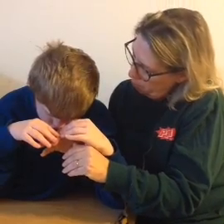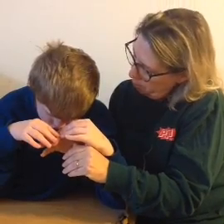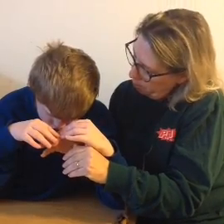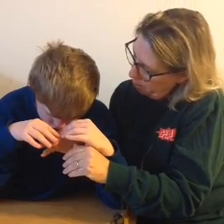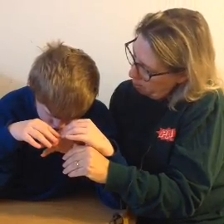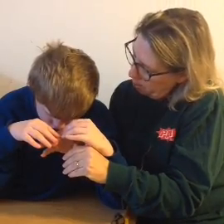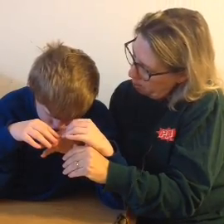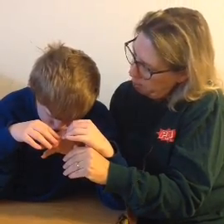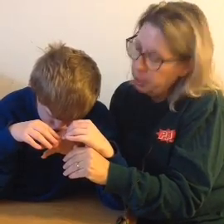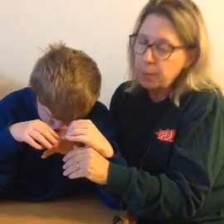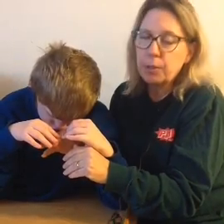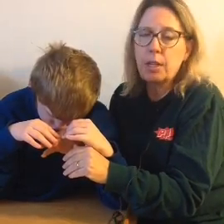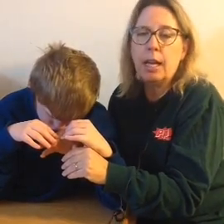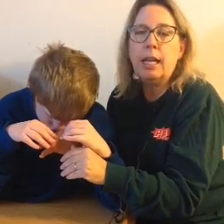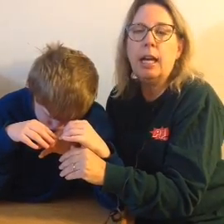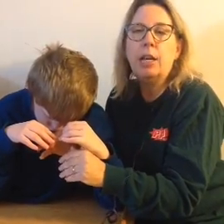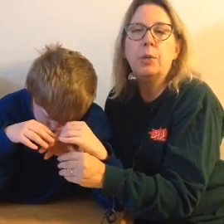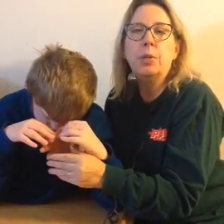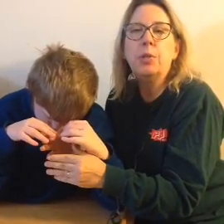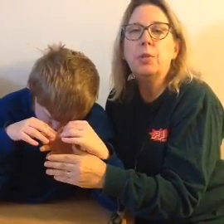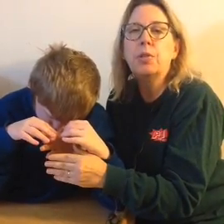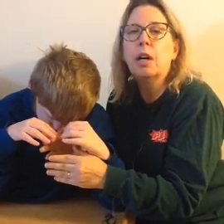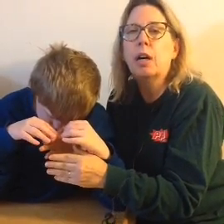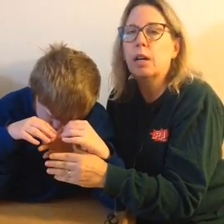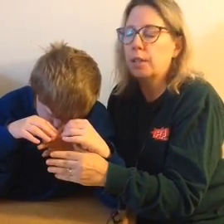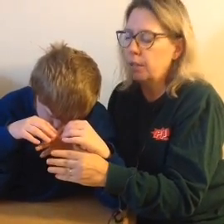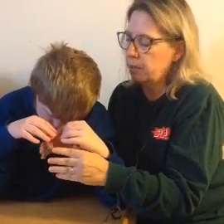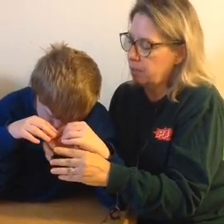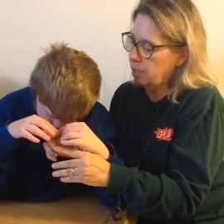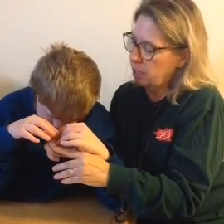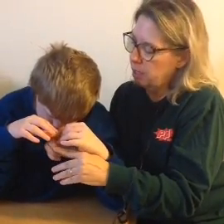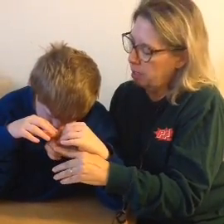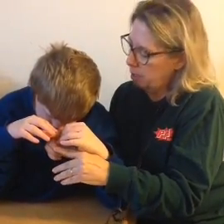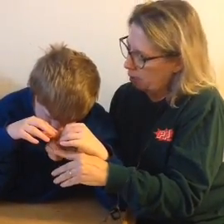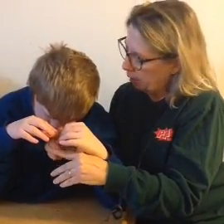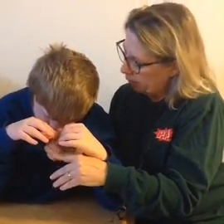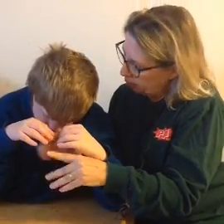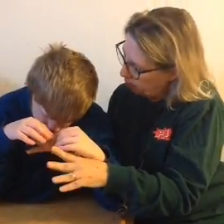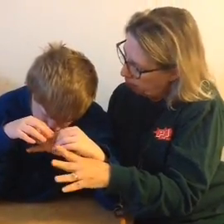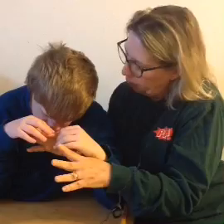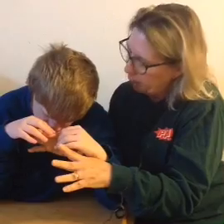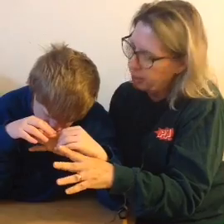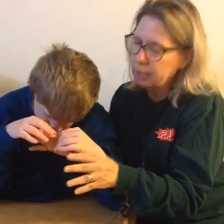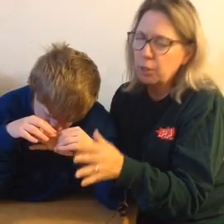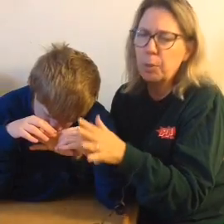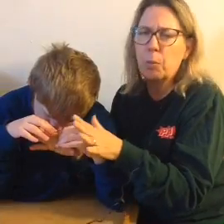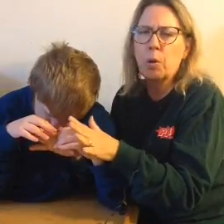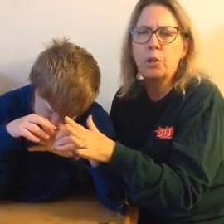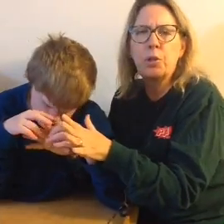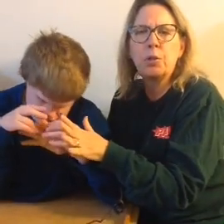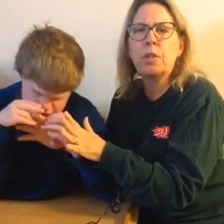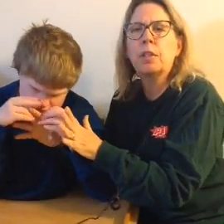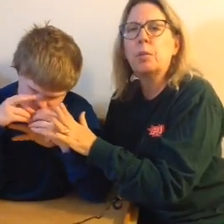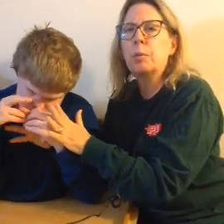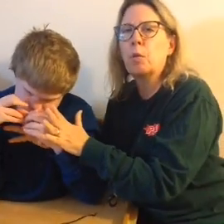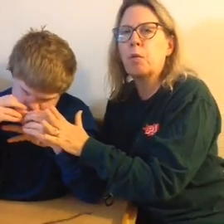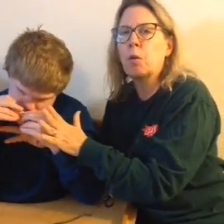During the typical day, you would use this technique sparingly. It's a little bit more intrusive, a little bit more